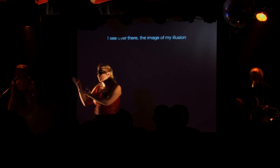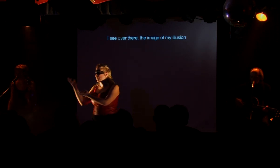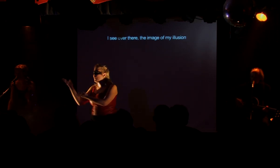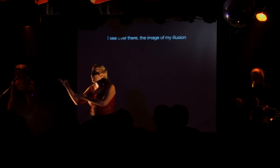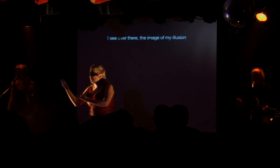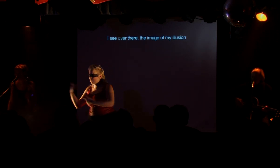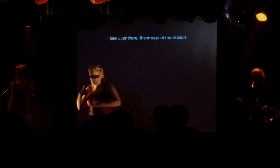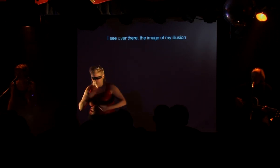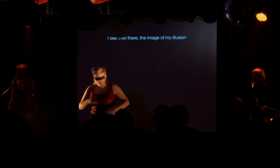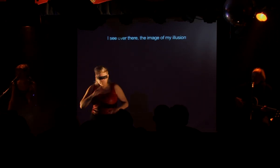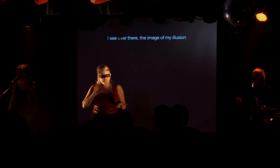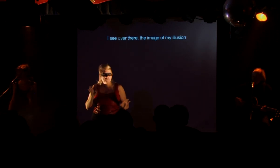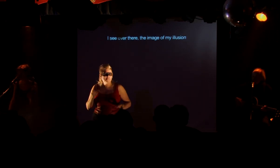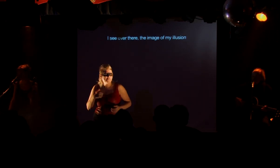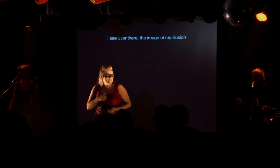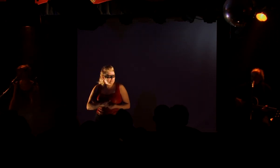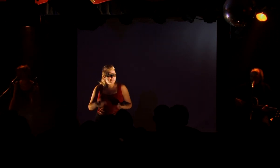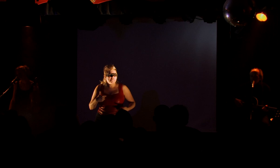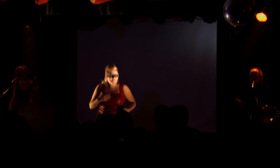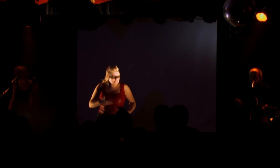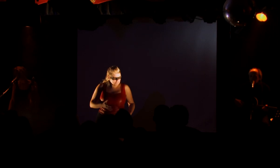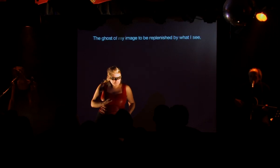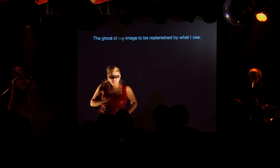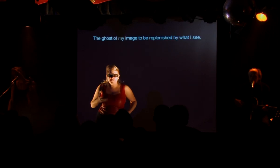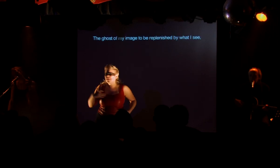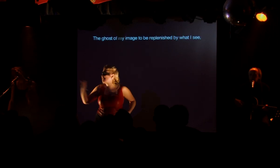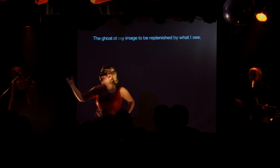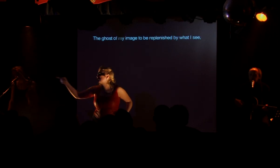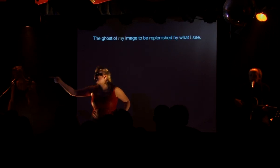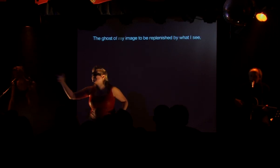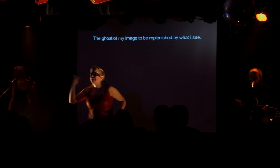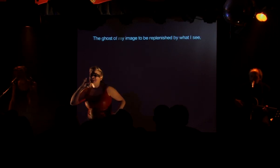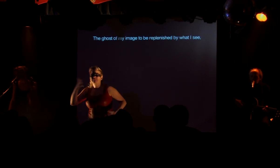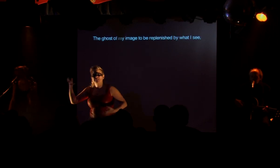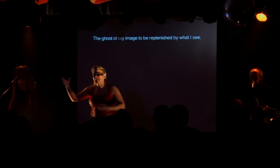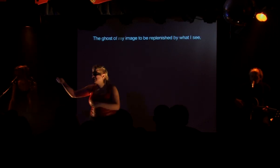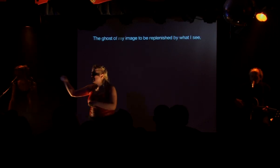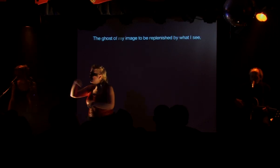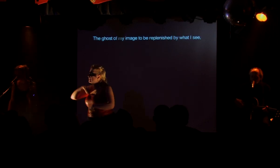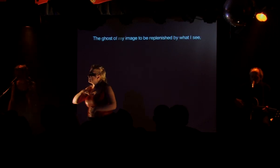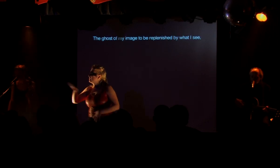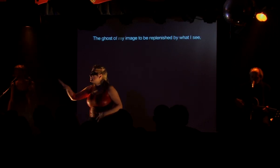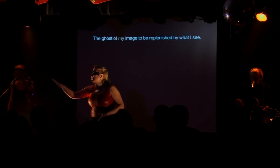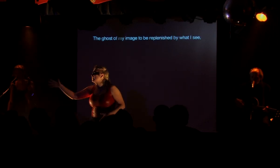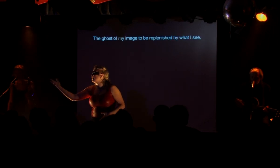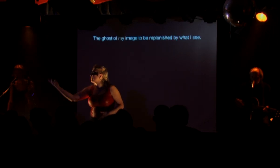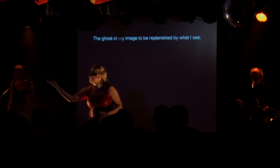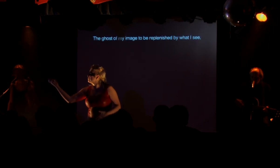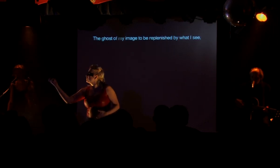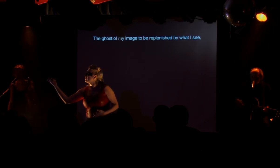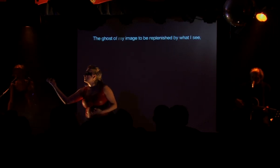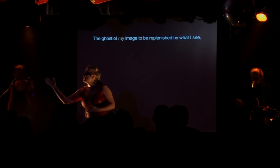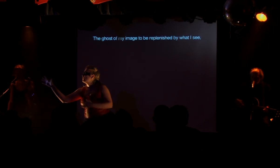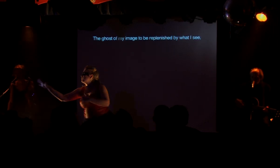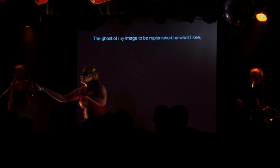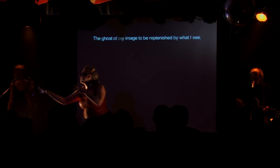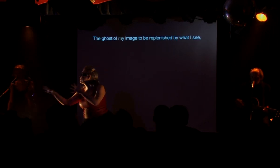the ghost of my image to be replenished by what I see